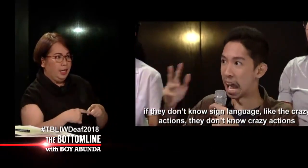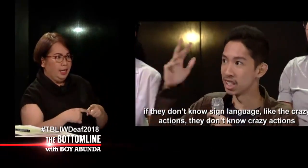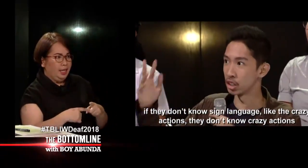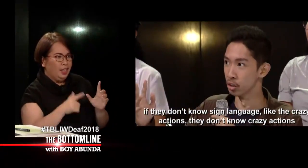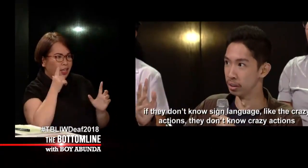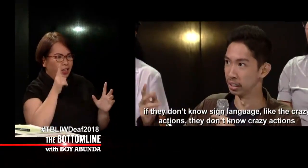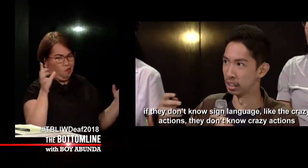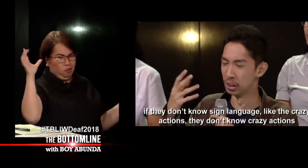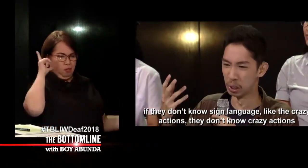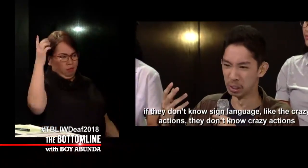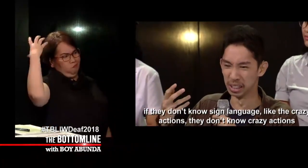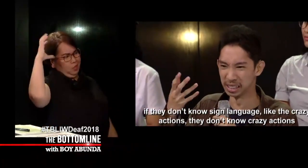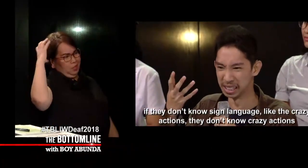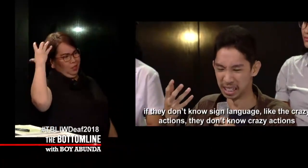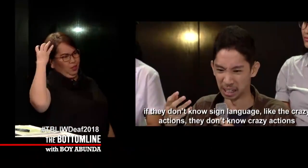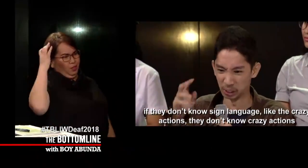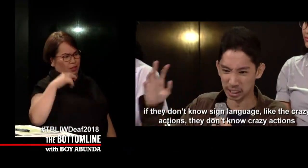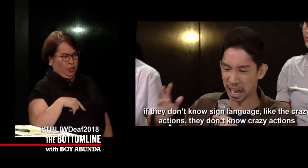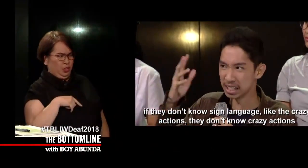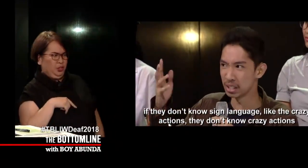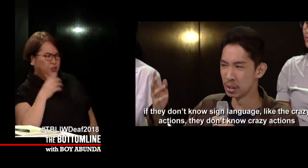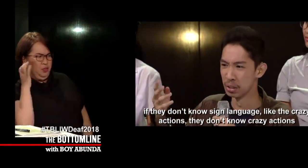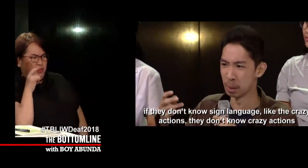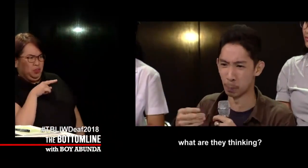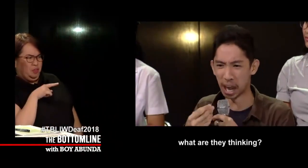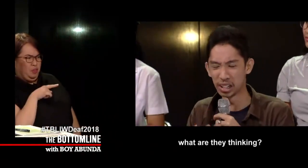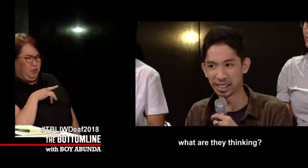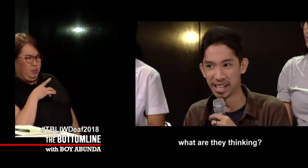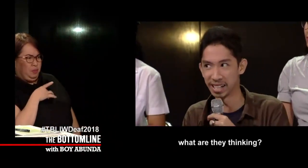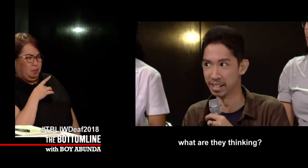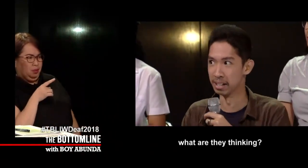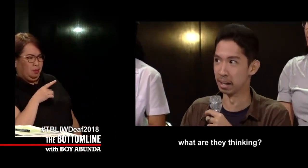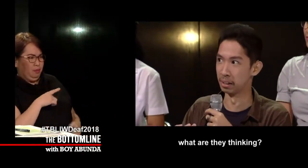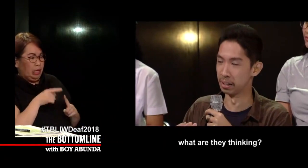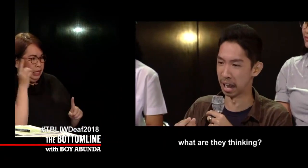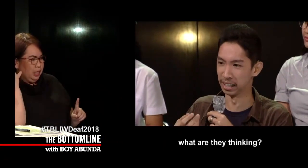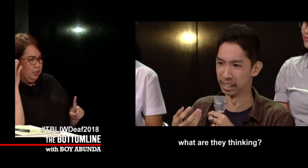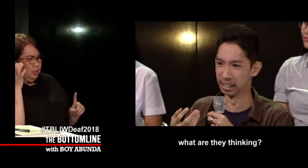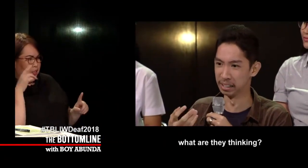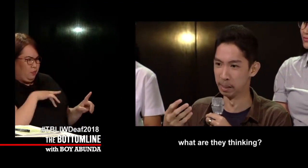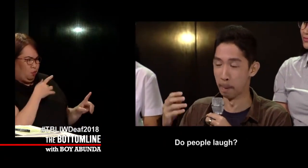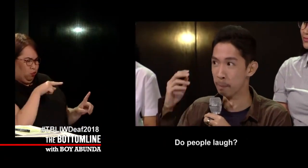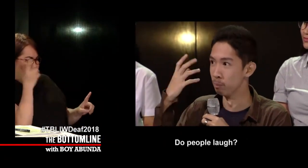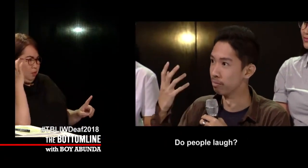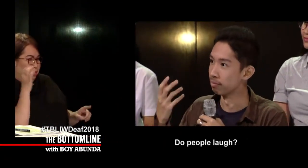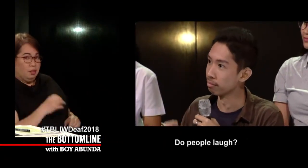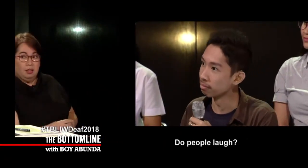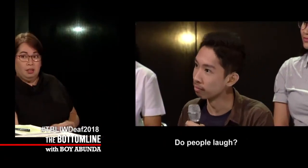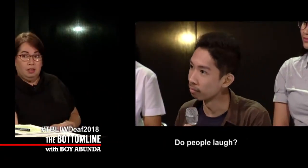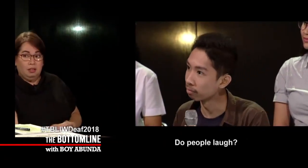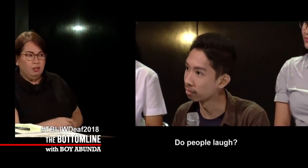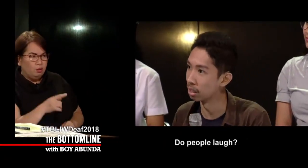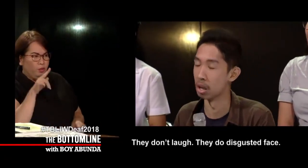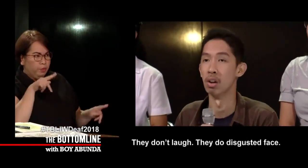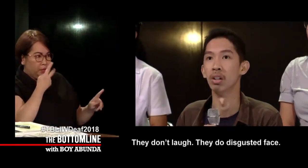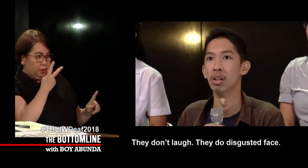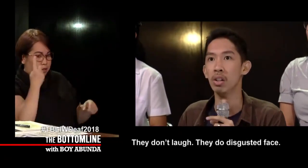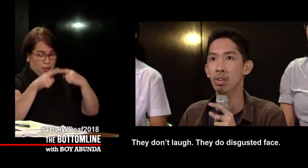crazy action, they don't know Crazy speaking like crazy action. What are they thinking? And are they? Do people